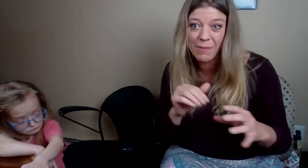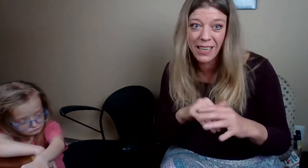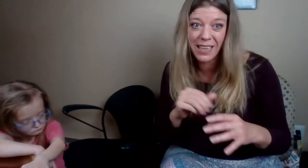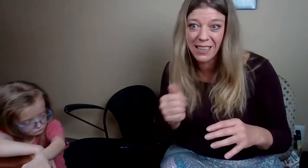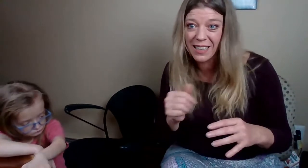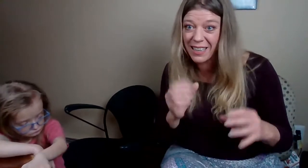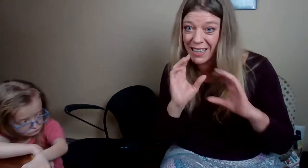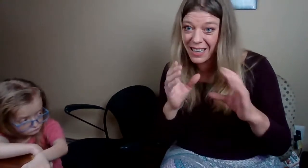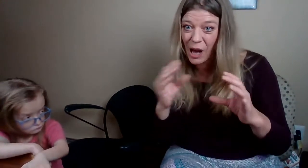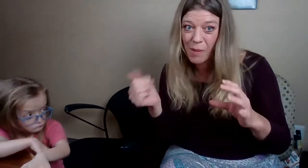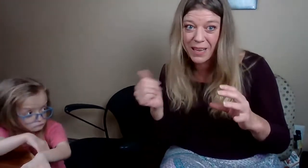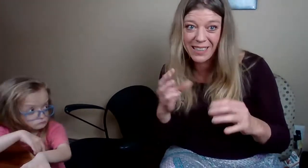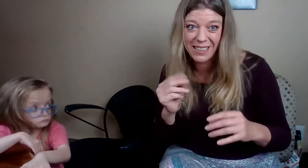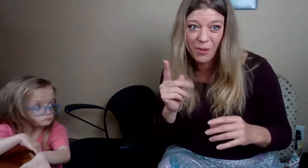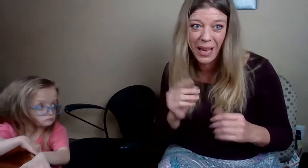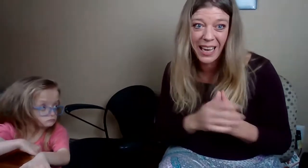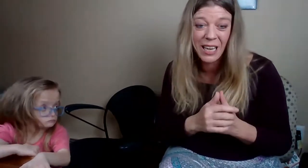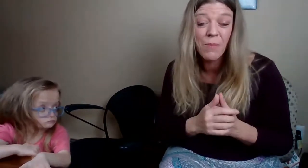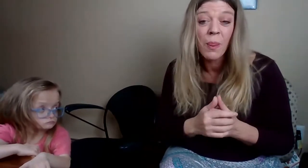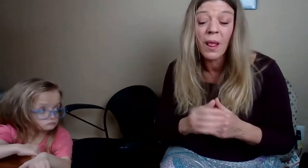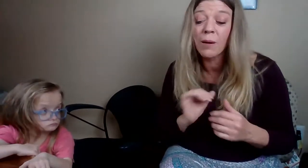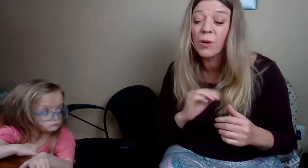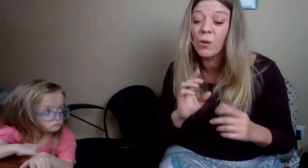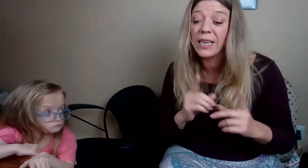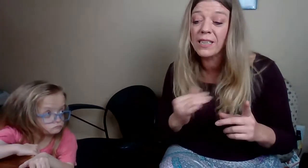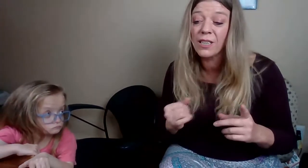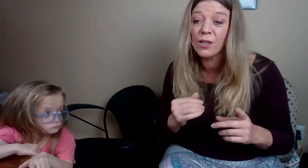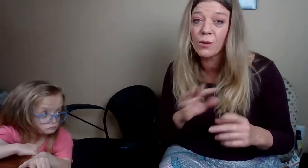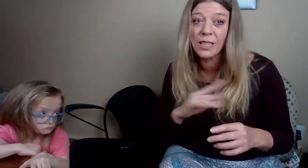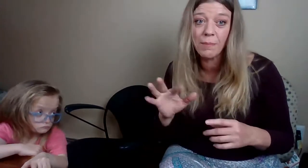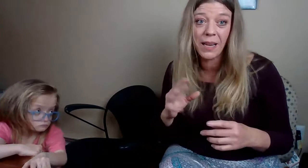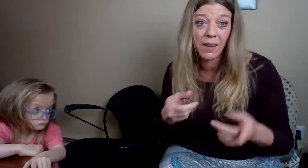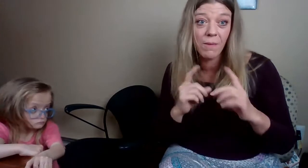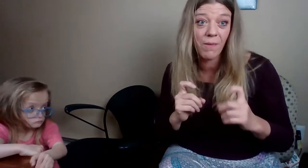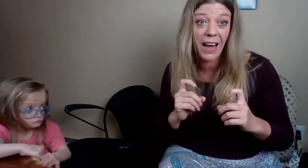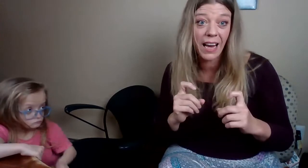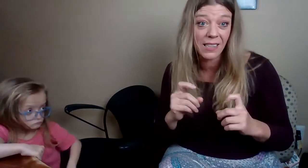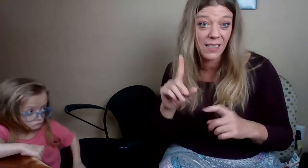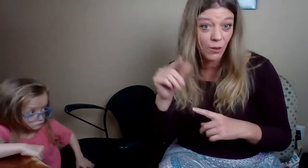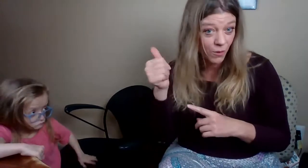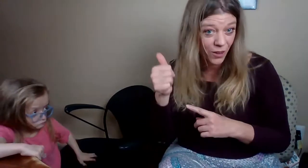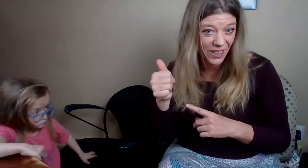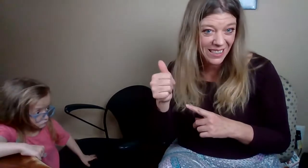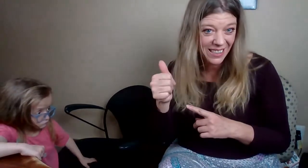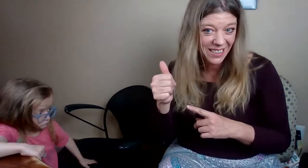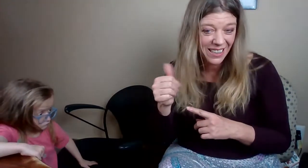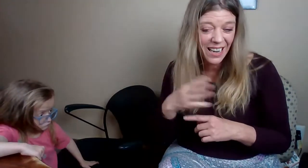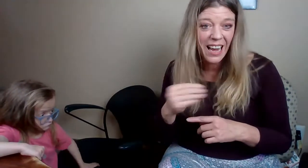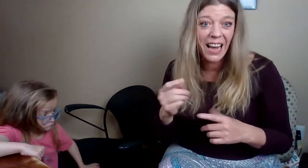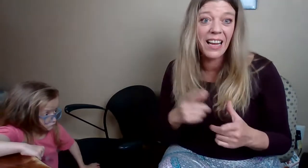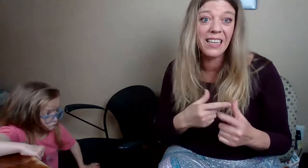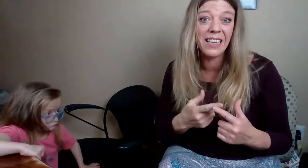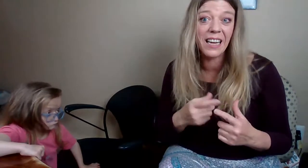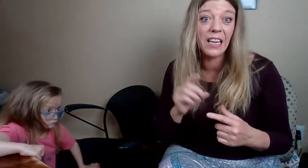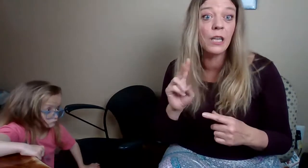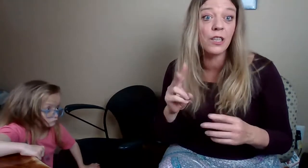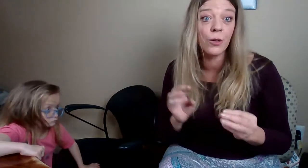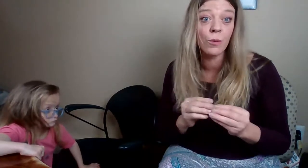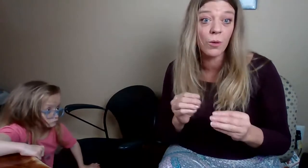it in the comments, okay? I'm going to spell fast first, and then 2